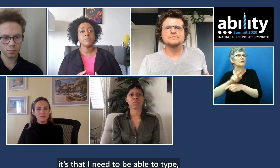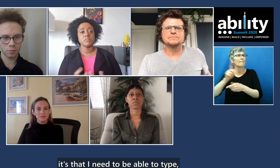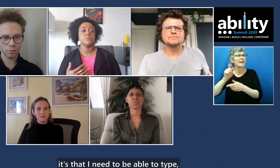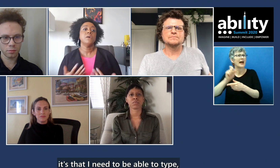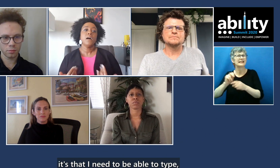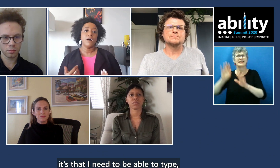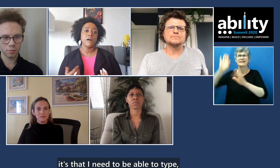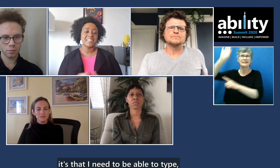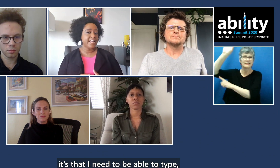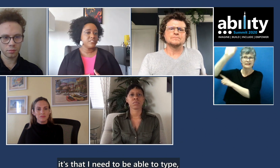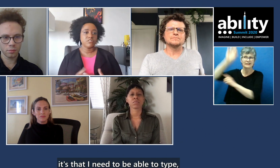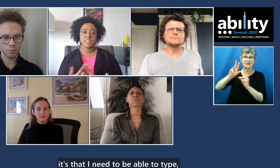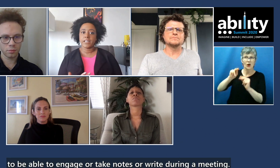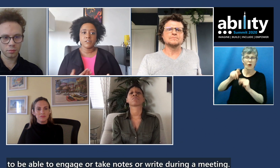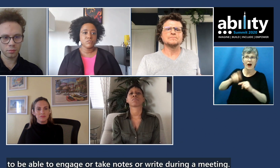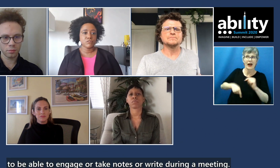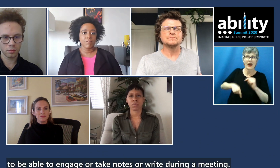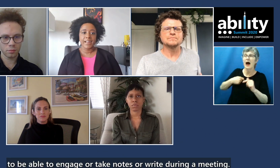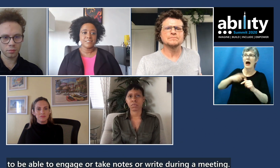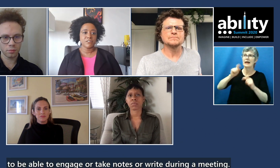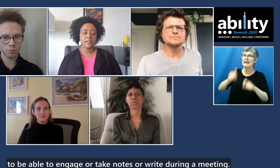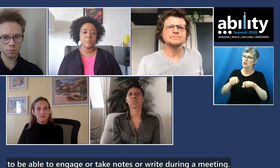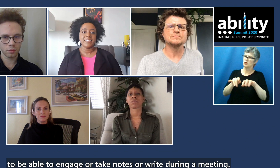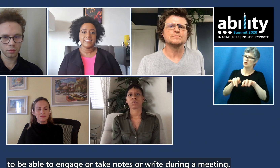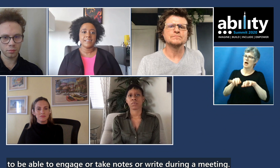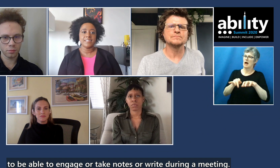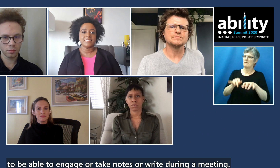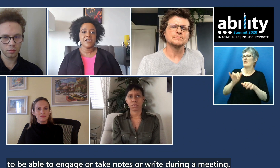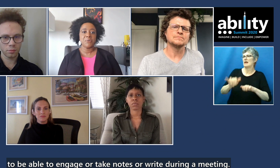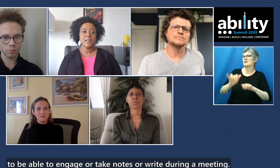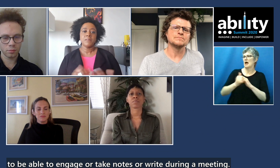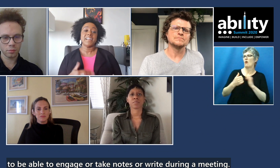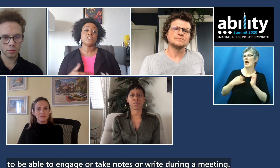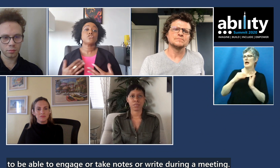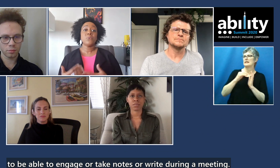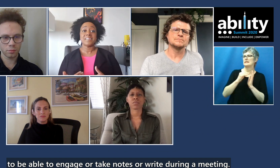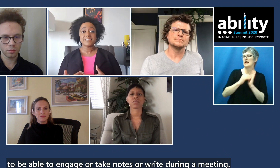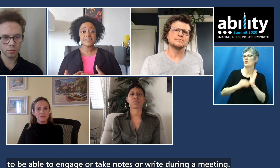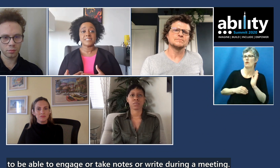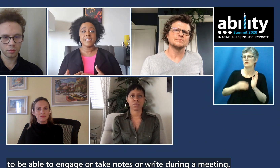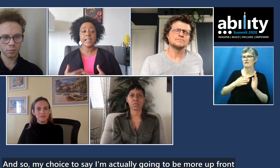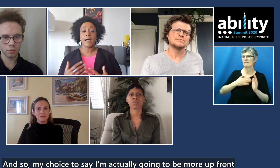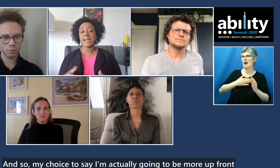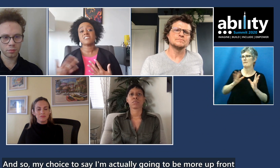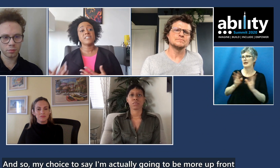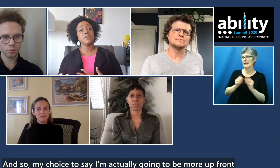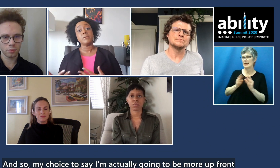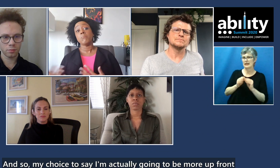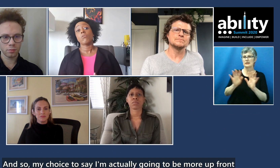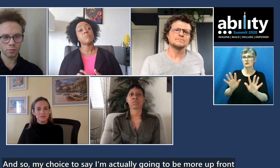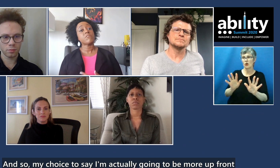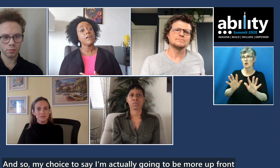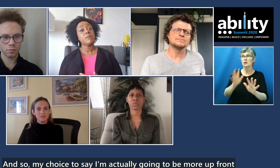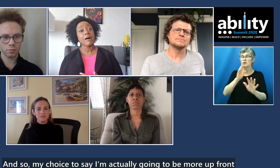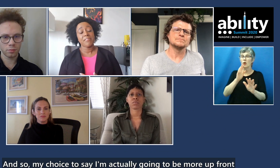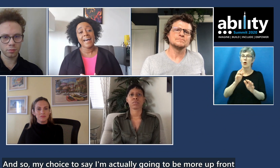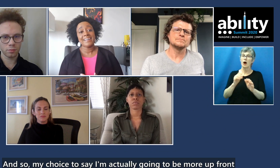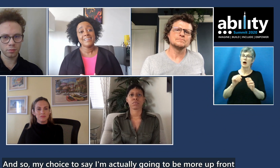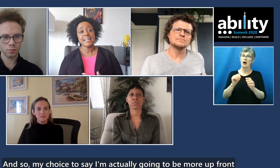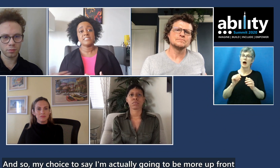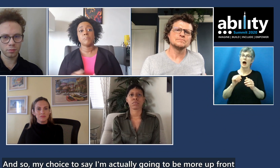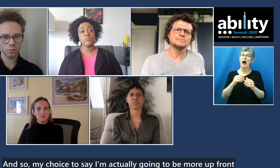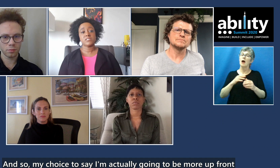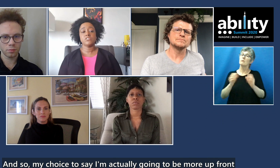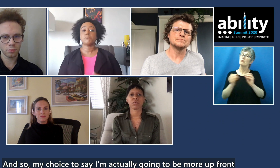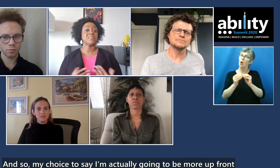type to be able to engage or take notes or write during a meeting. And so my choice to say, I'm actually going to be more upfront about